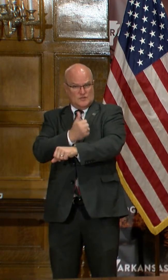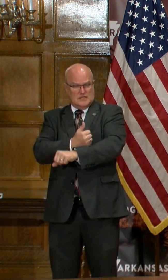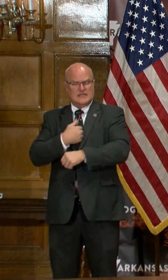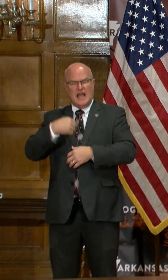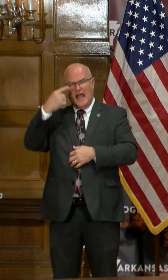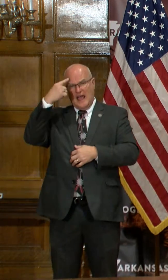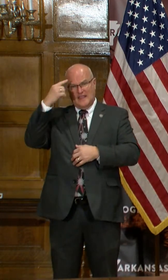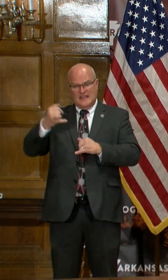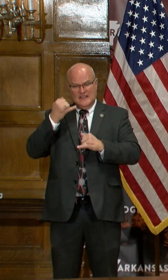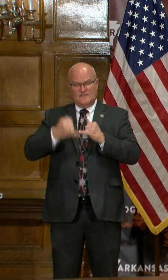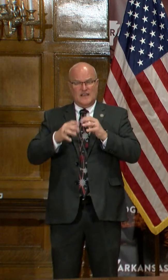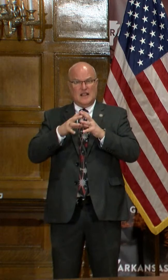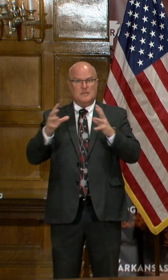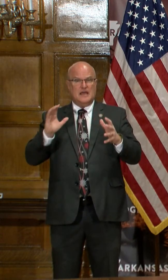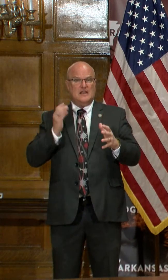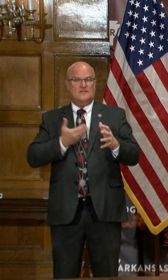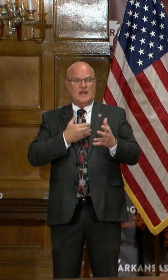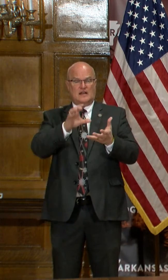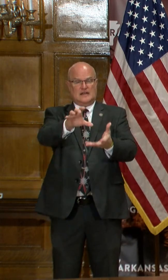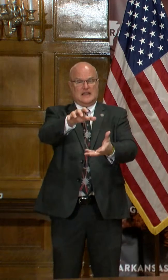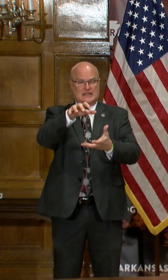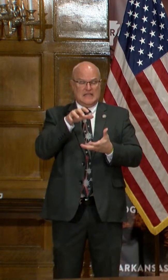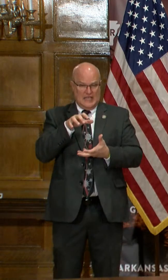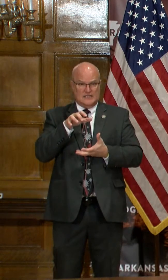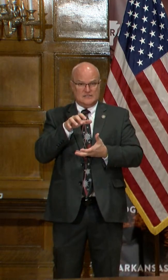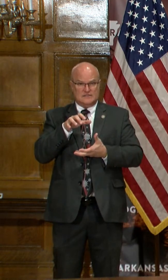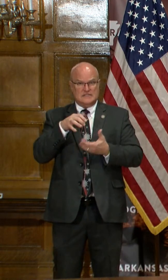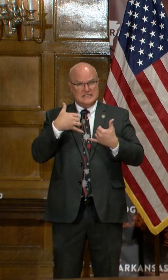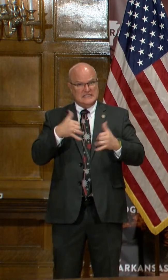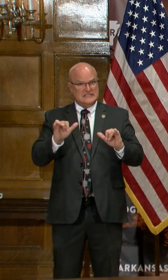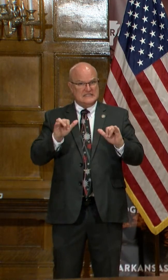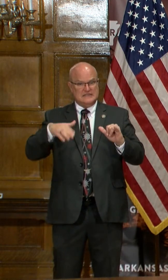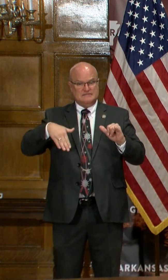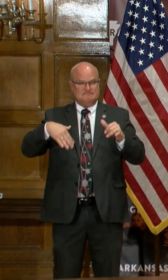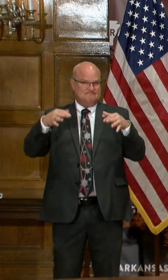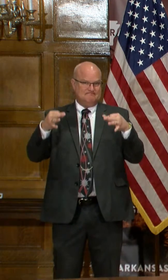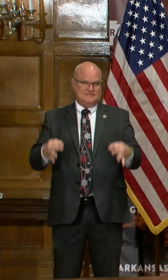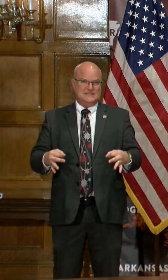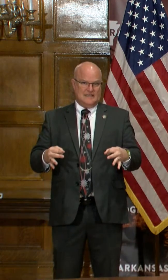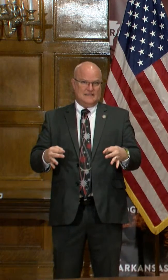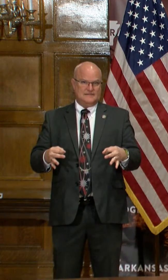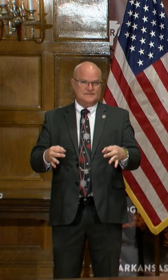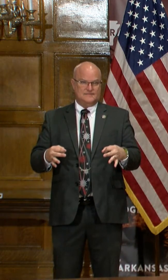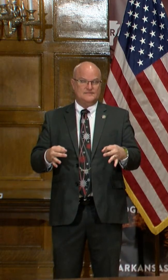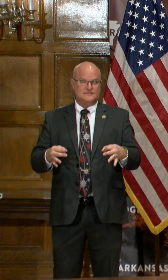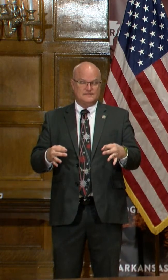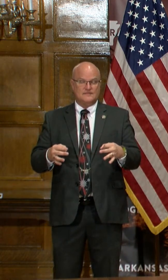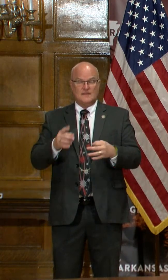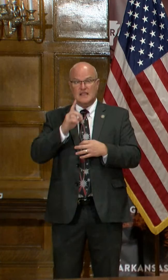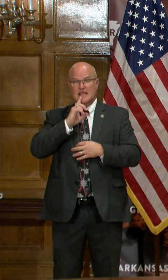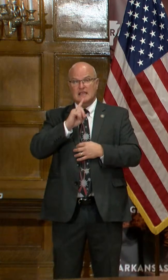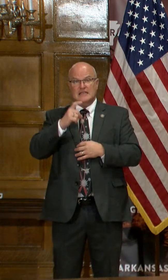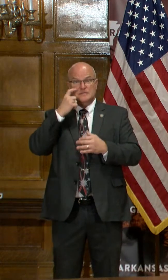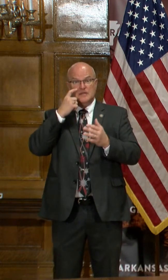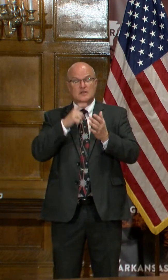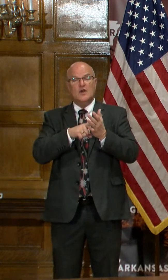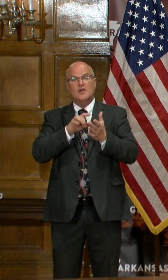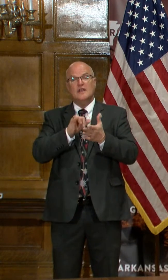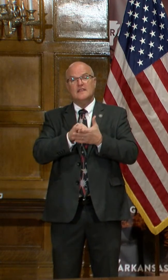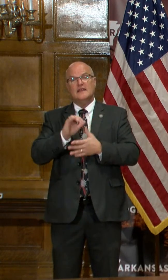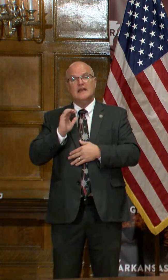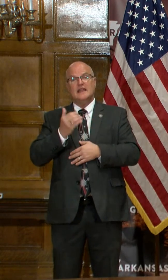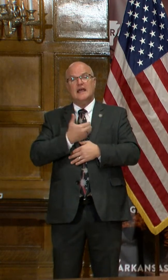think the final amount of our allocation is still yet to be determined. It is to be noted that